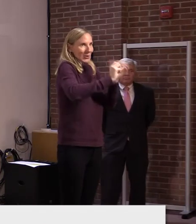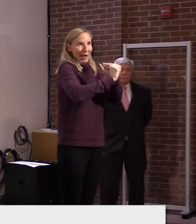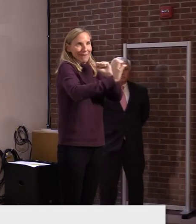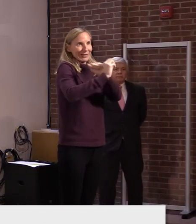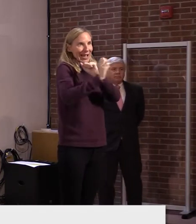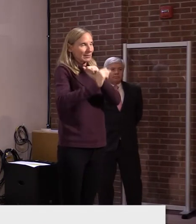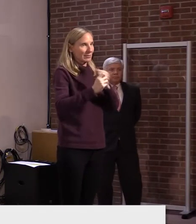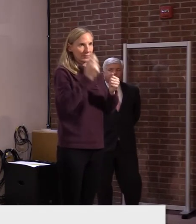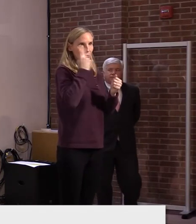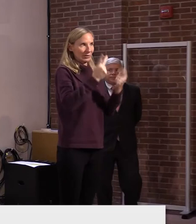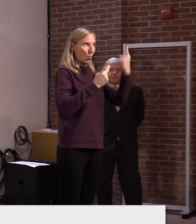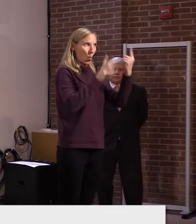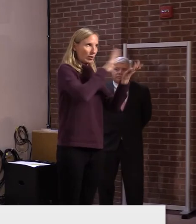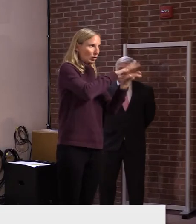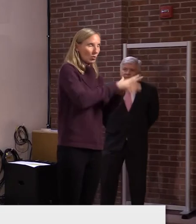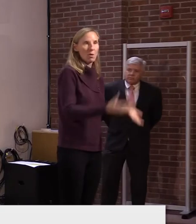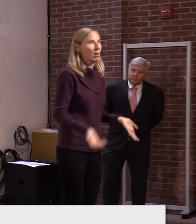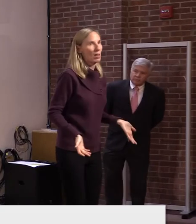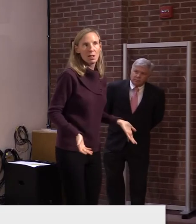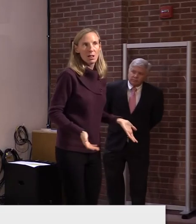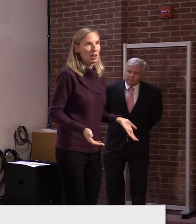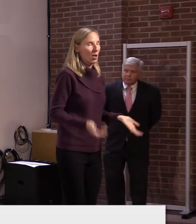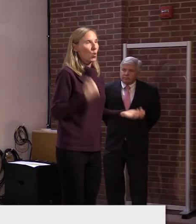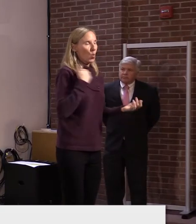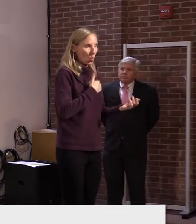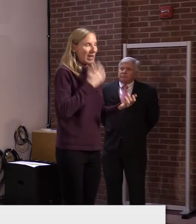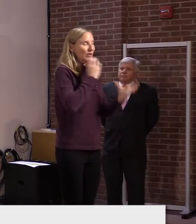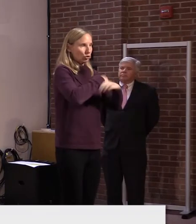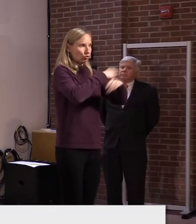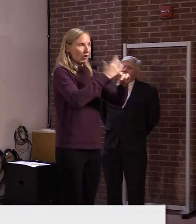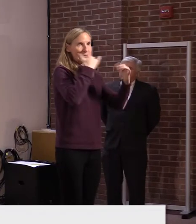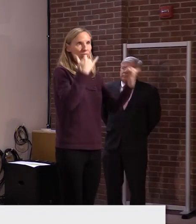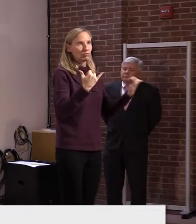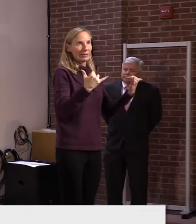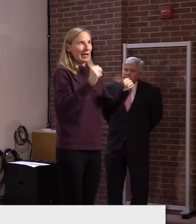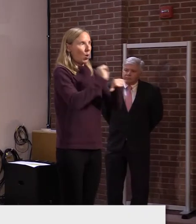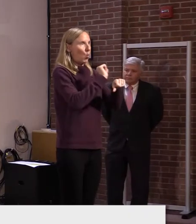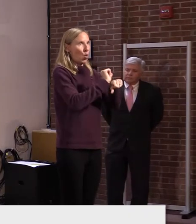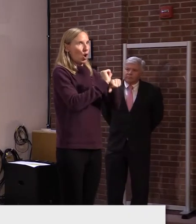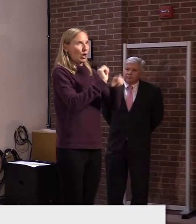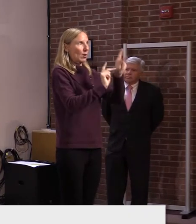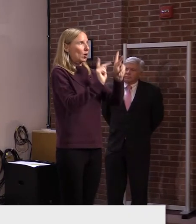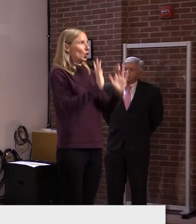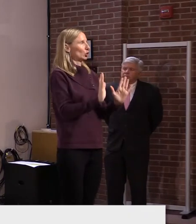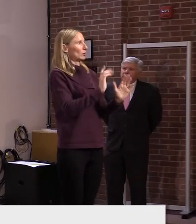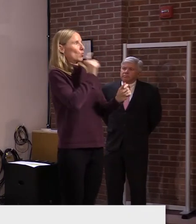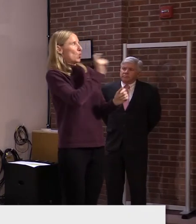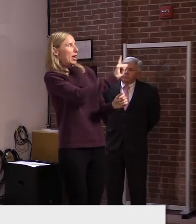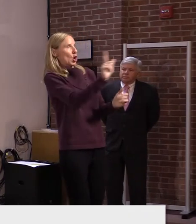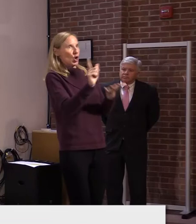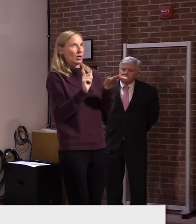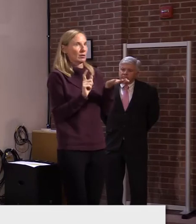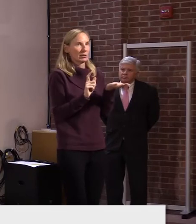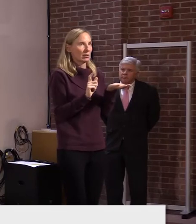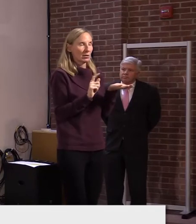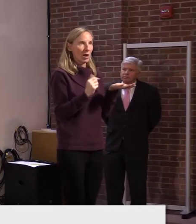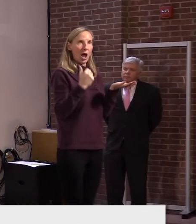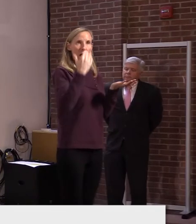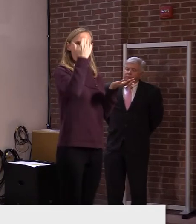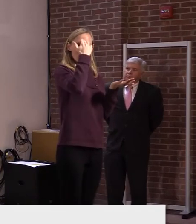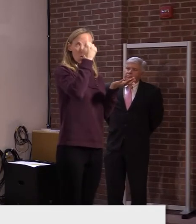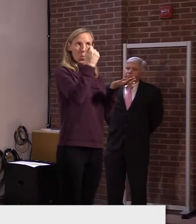sector. We have a workforce crisis in some respects on our hands, and I don't know of any sector that